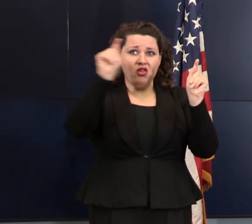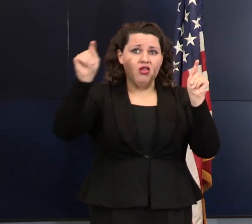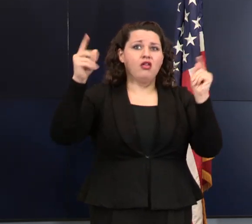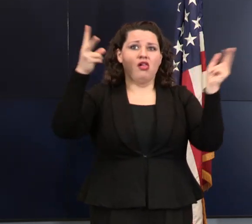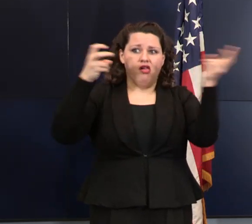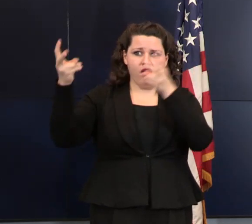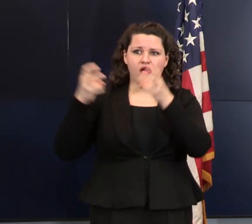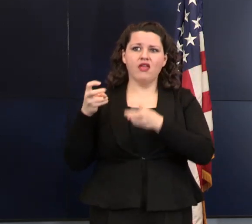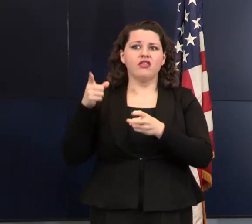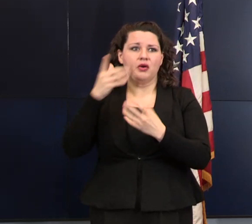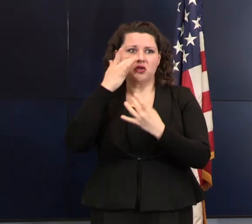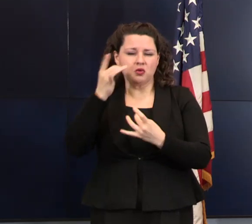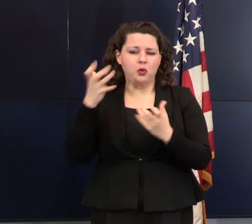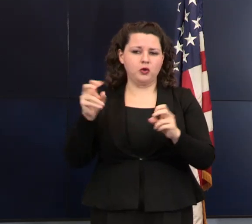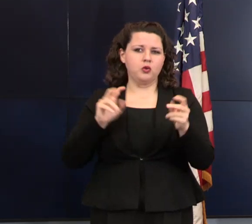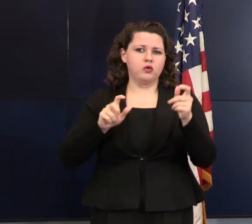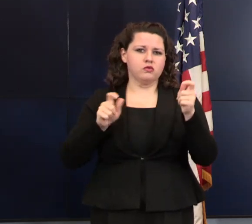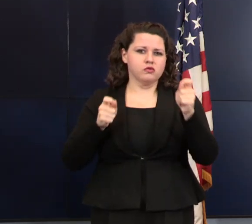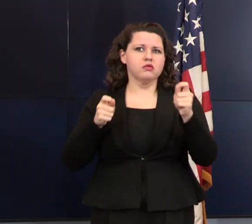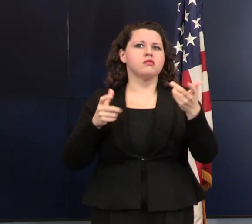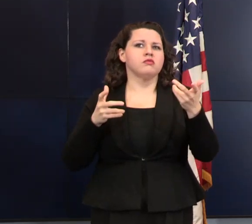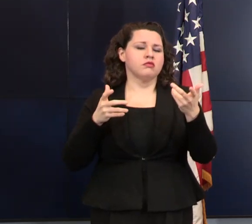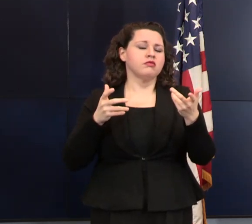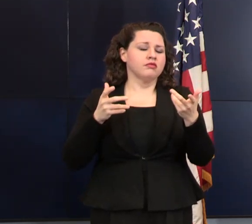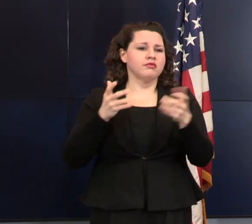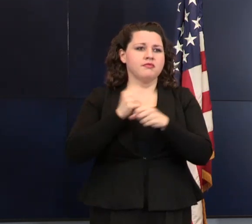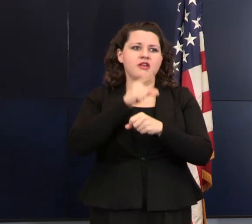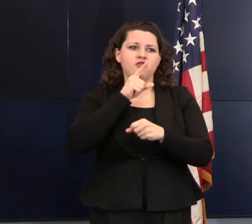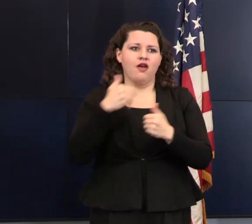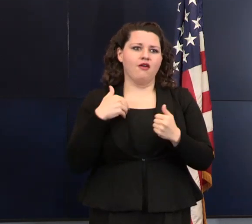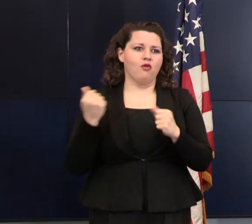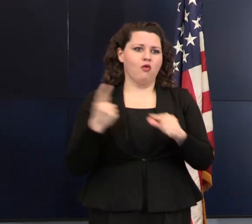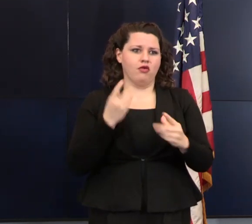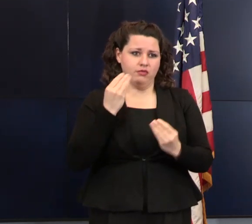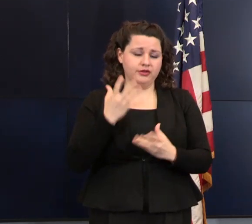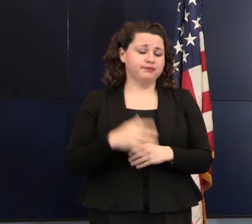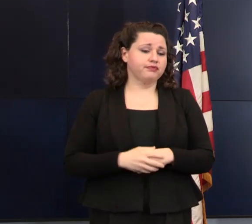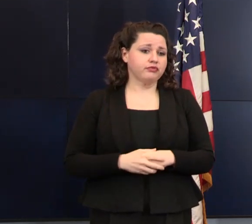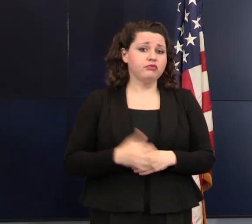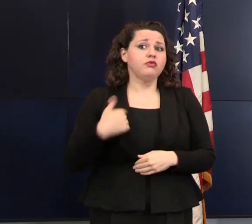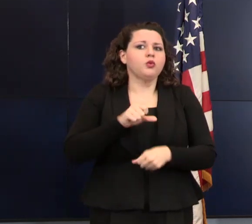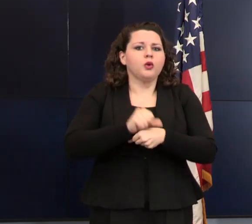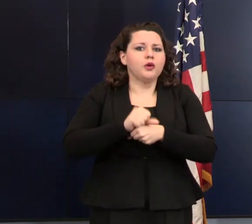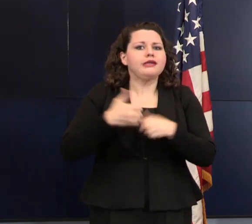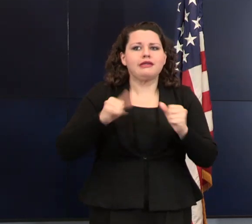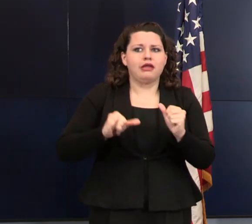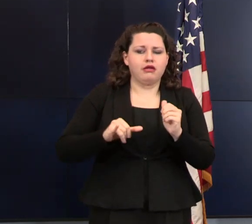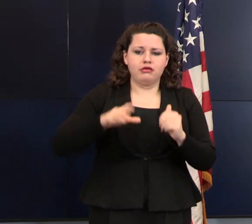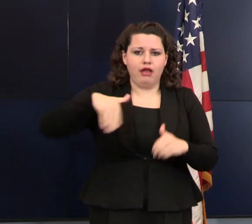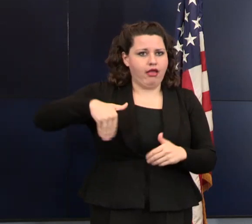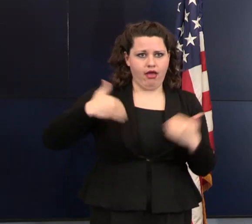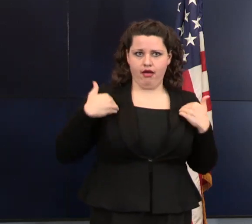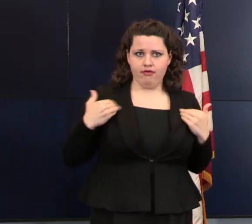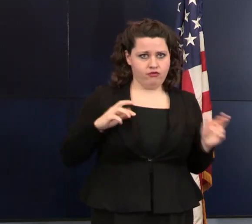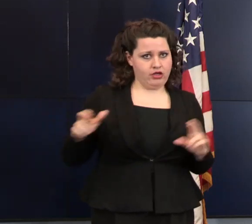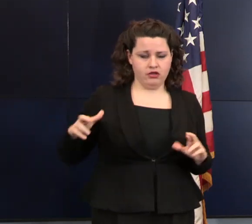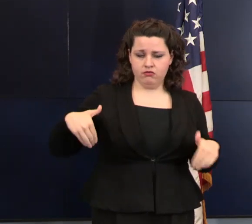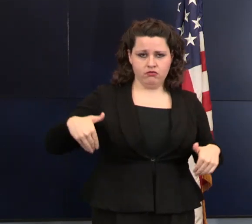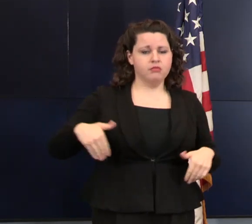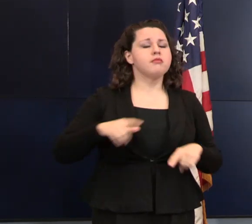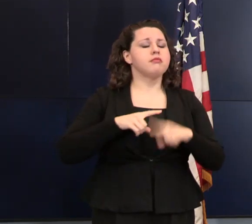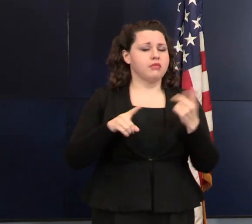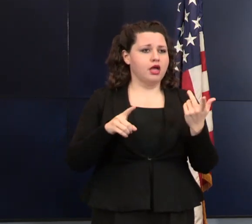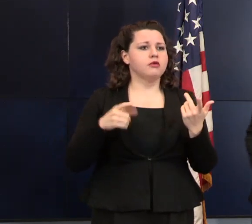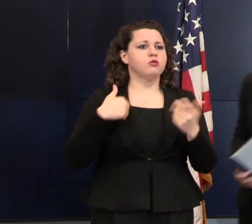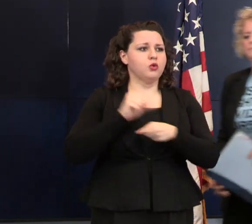that there's interest in continuing to modify those existing models. So we're working on it, and we don't have it, in hand yet, but it's actively